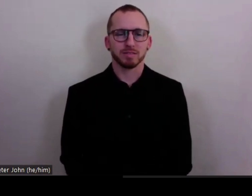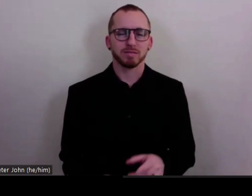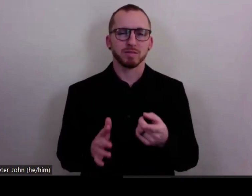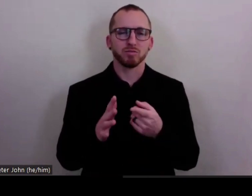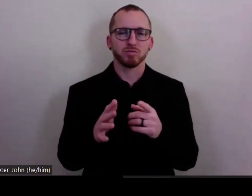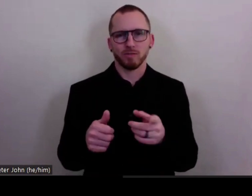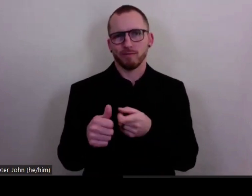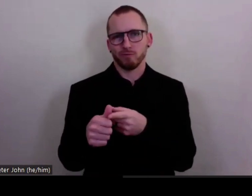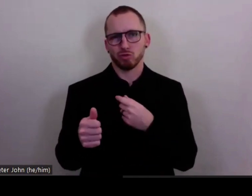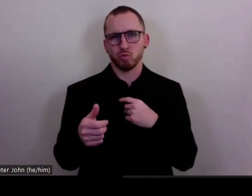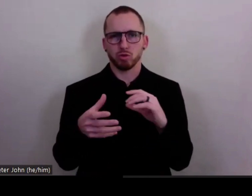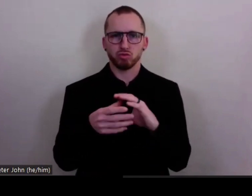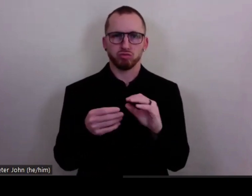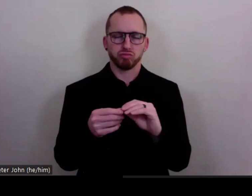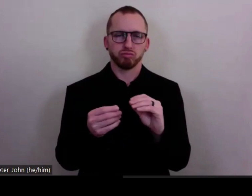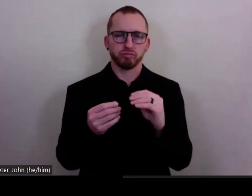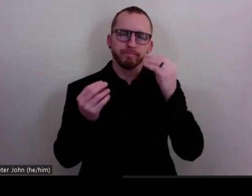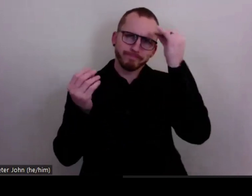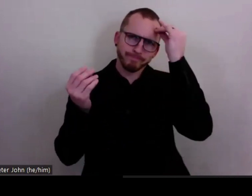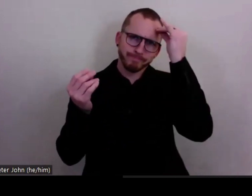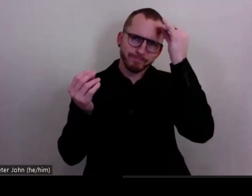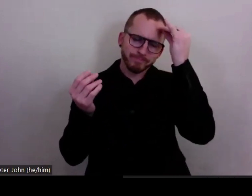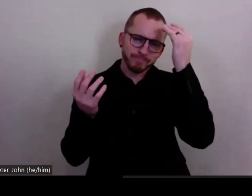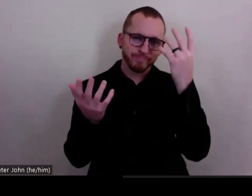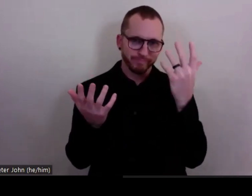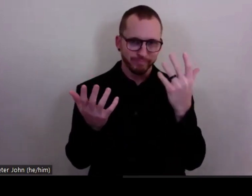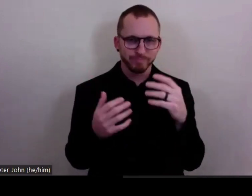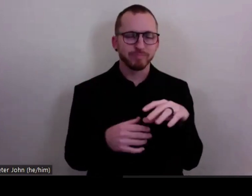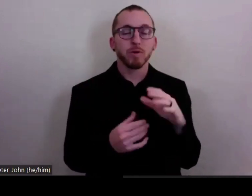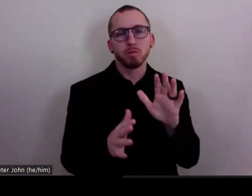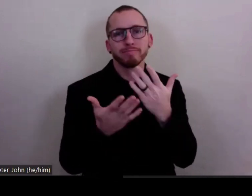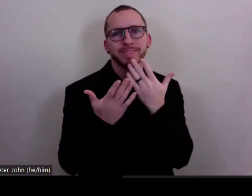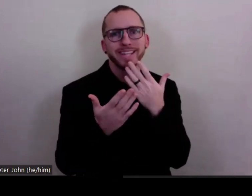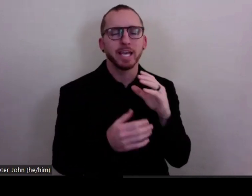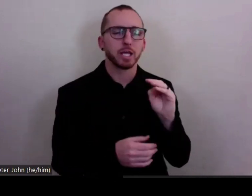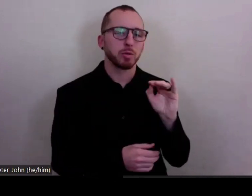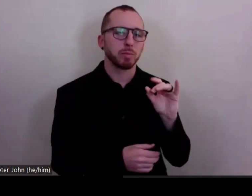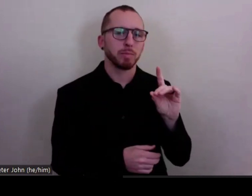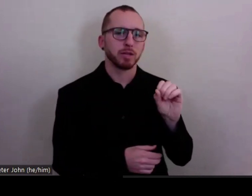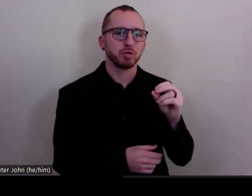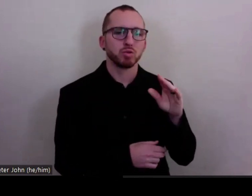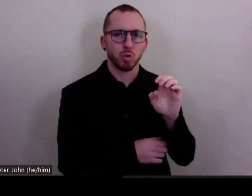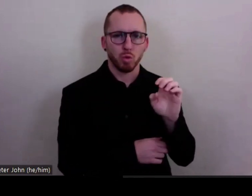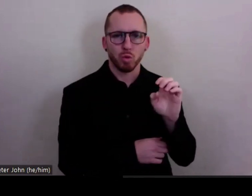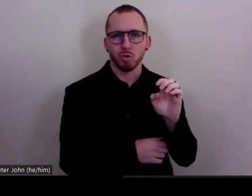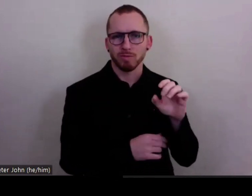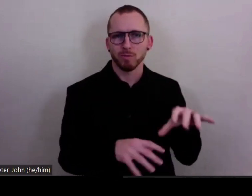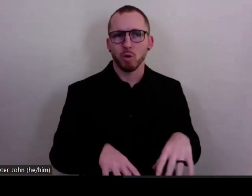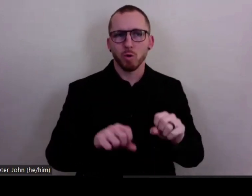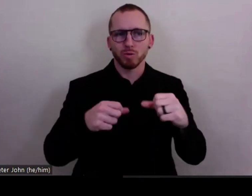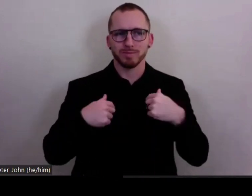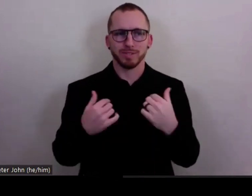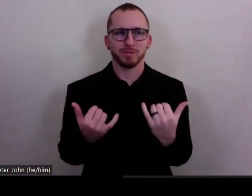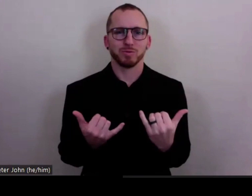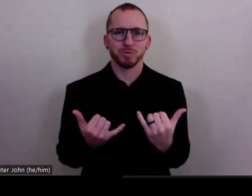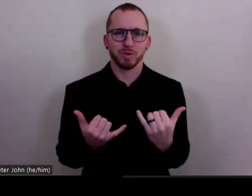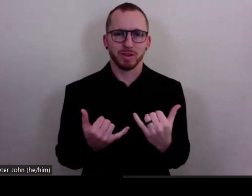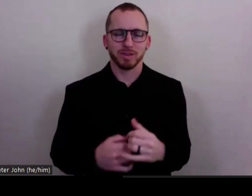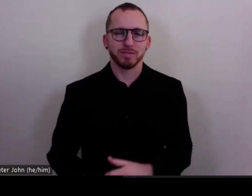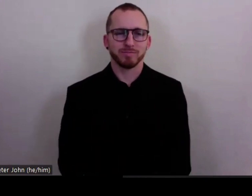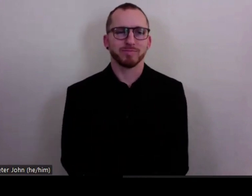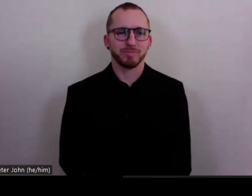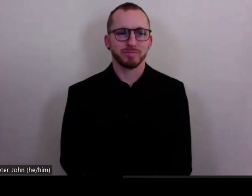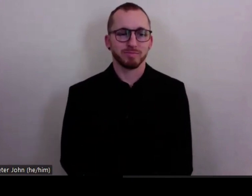by thanking Ms. Shore for having me here today. I have the privilege to be able to talk to you about children and